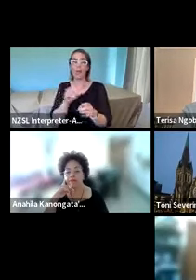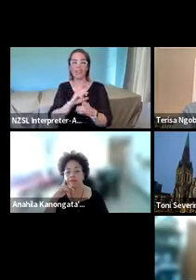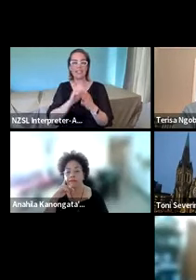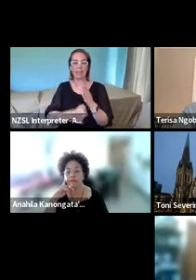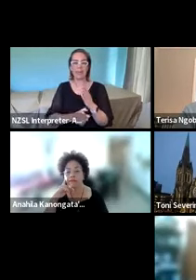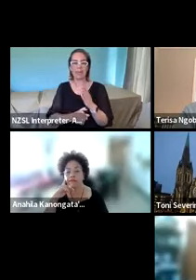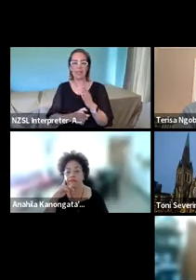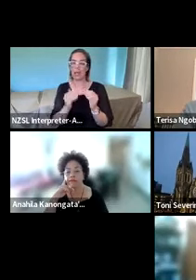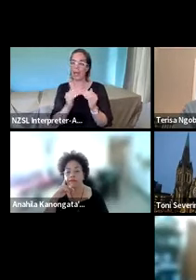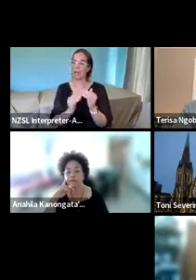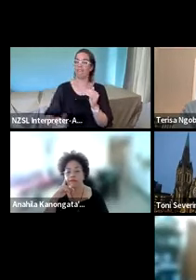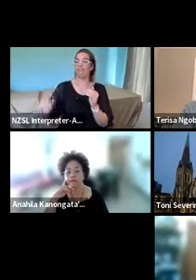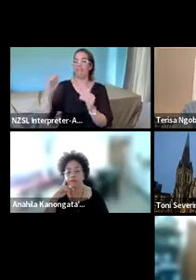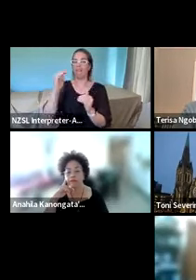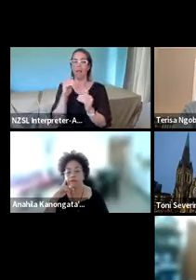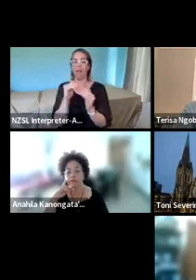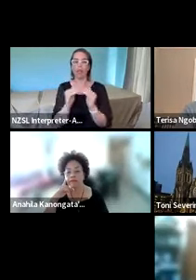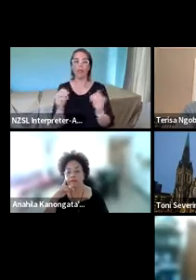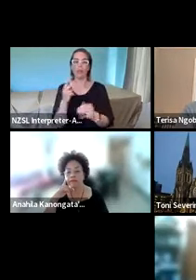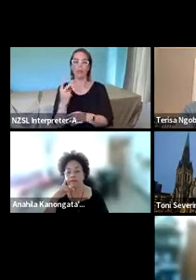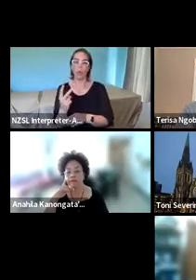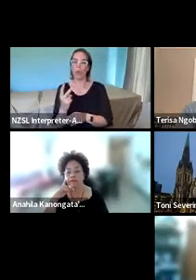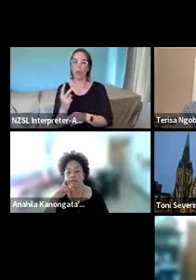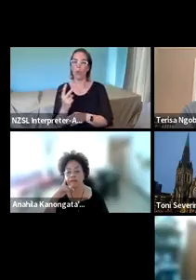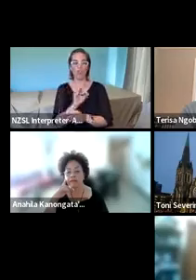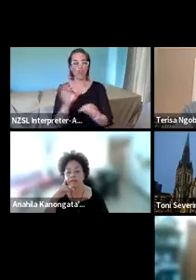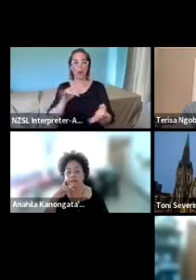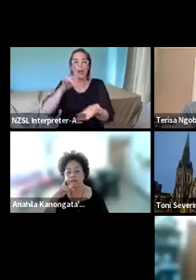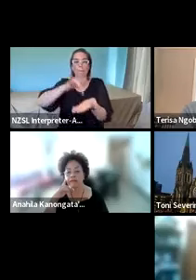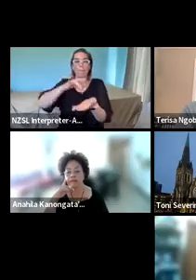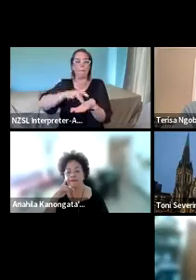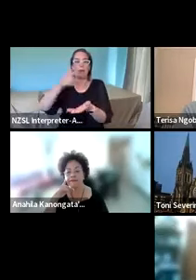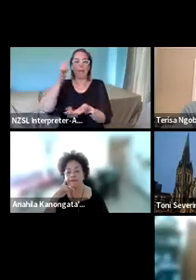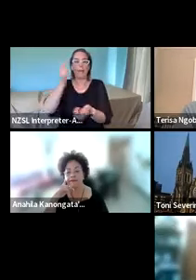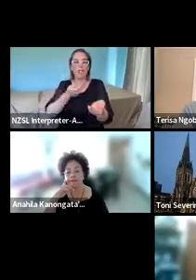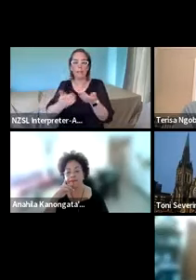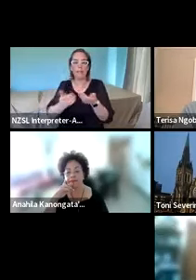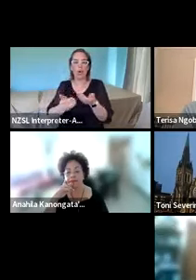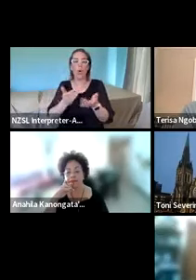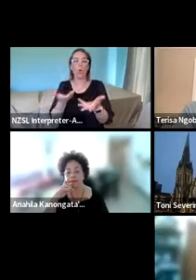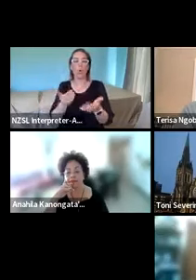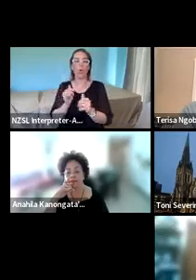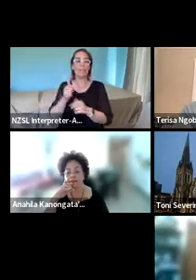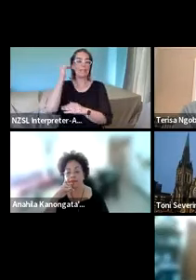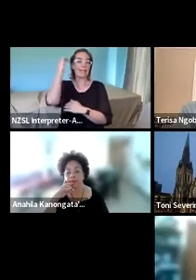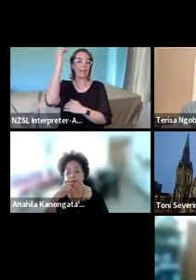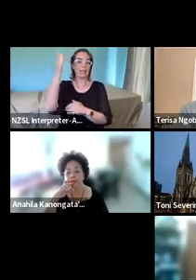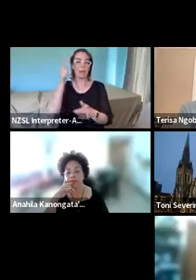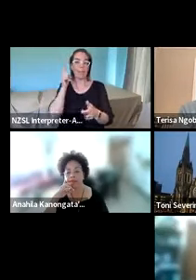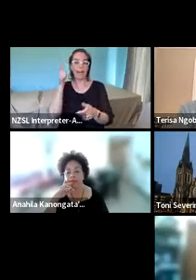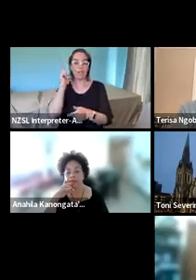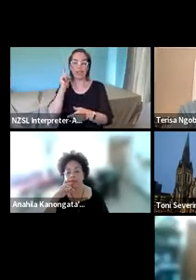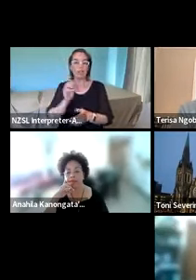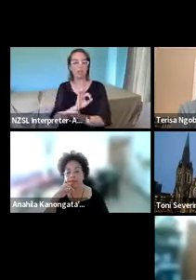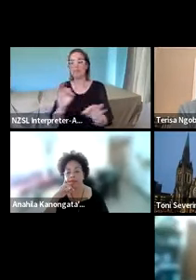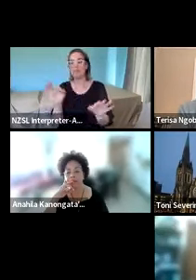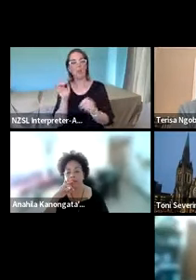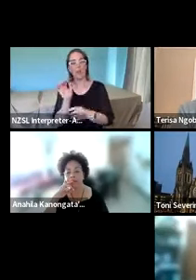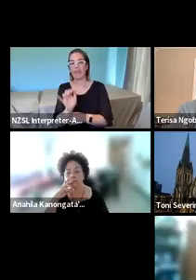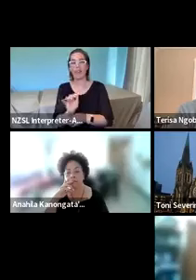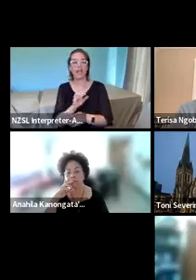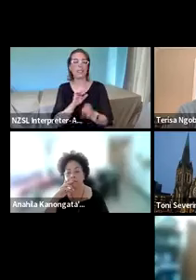of level 2. There's no one in middle management, no one in senior management. And without being able to see themselves actually